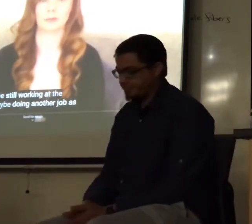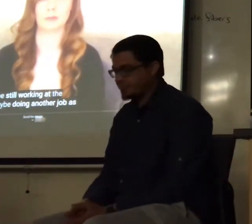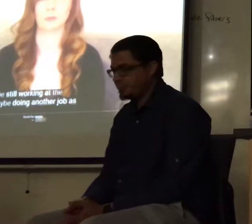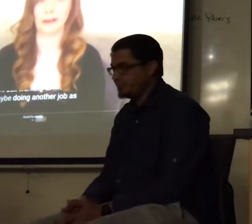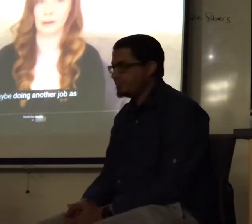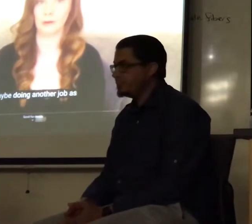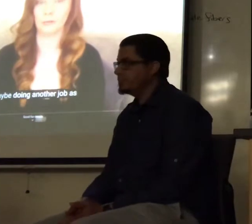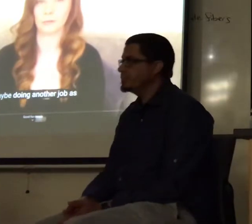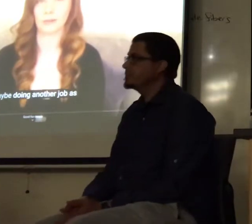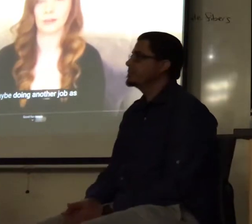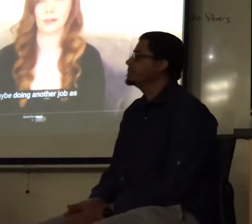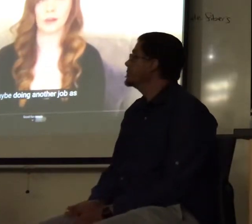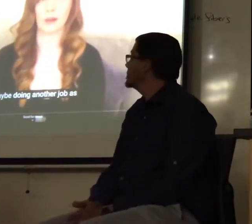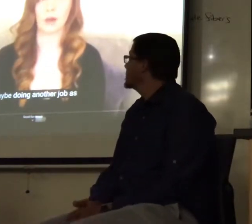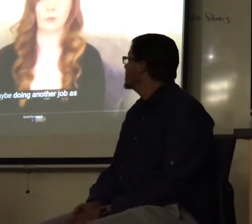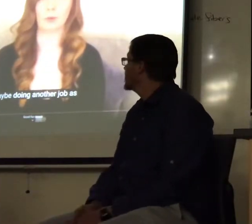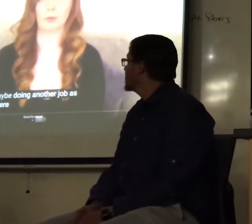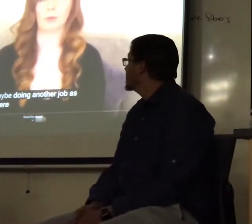another job as well.